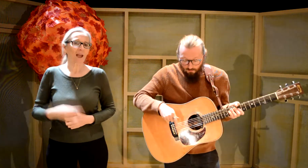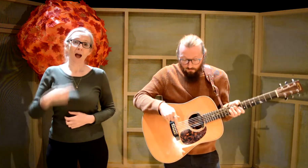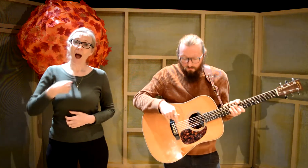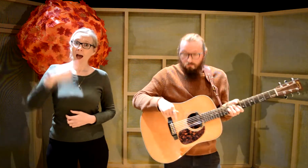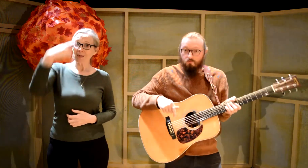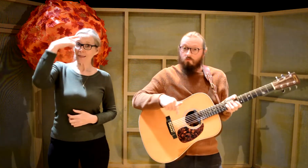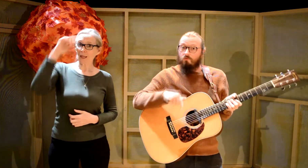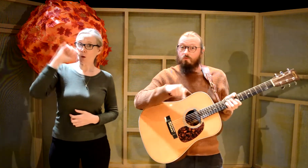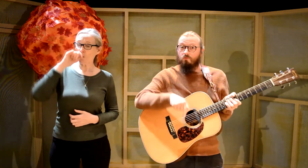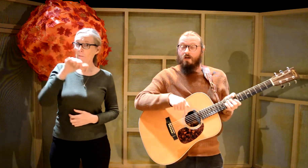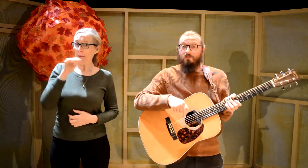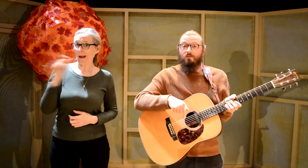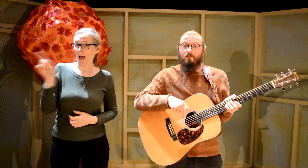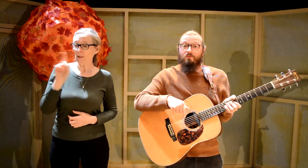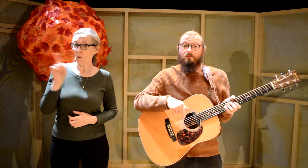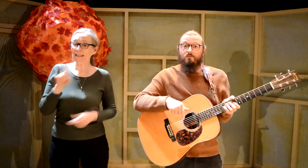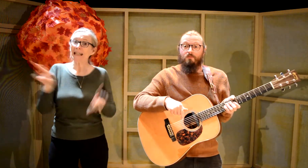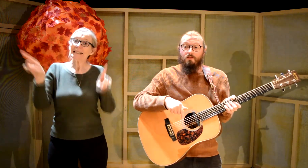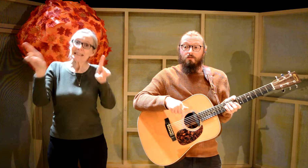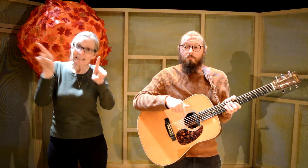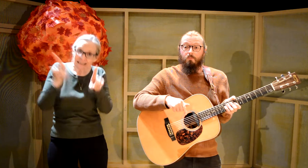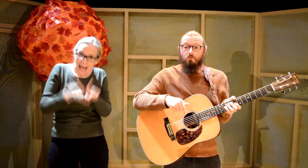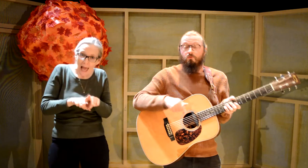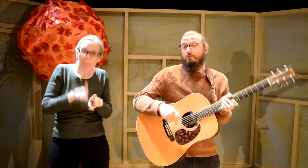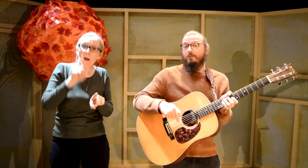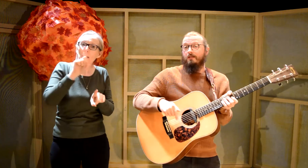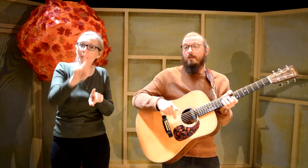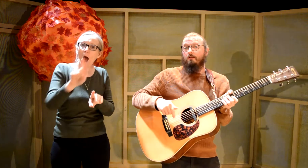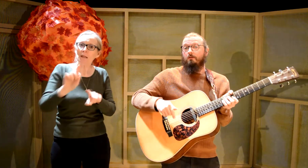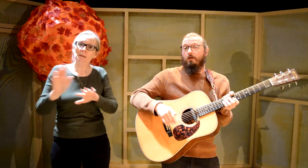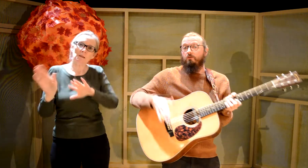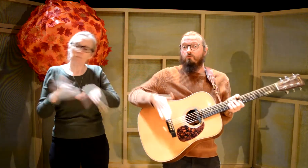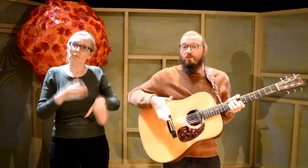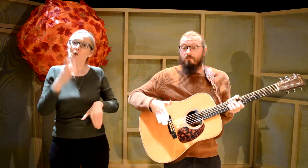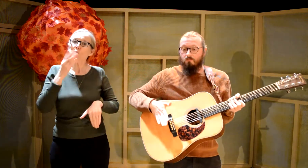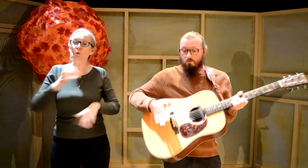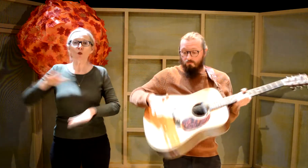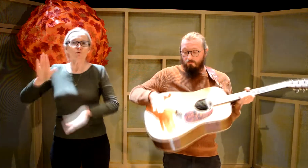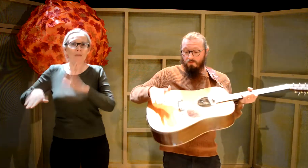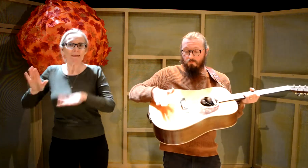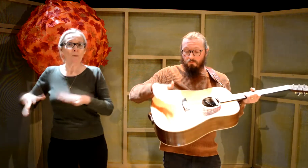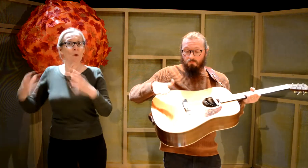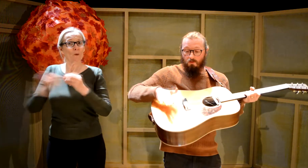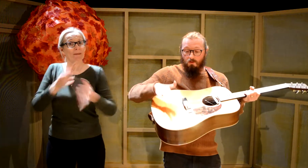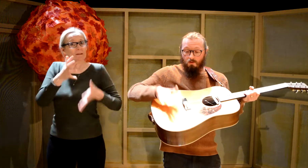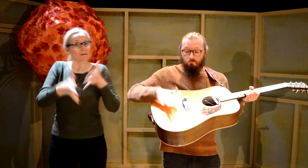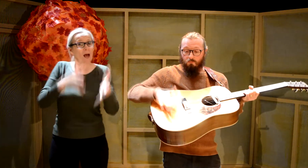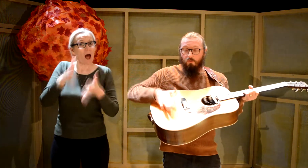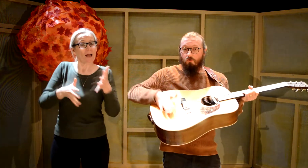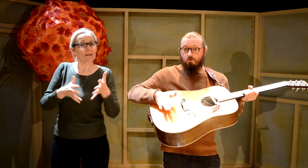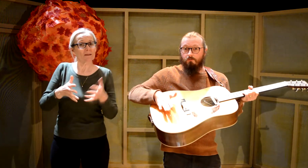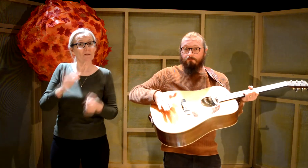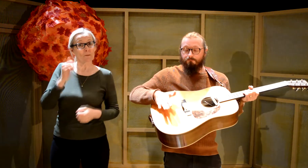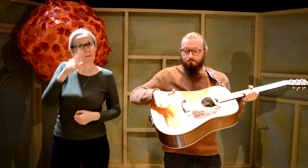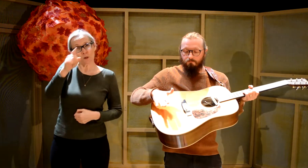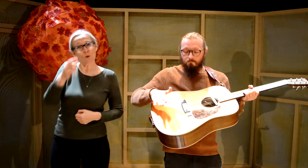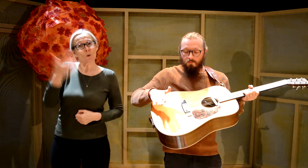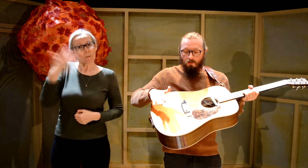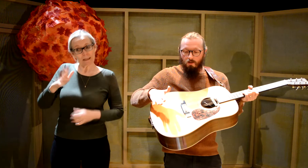really cool to do that same type of thing, but using BSL and your rhythm. So if you've been doing some